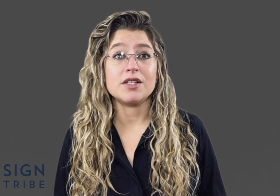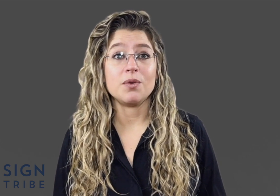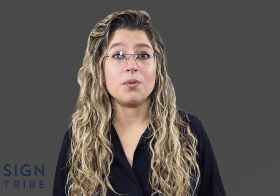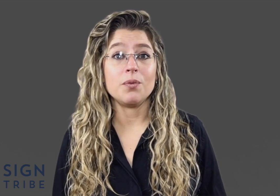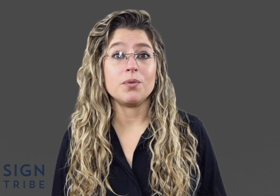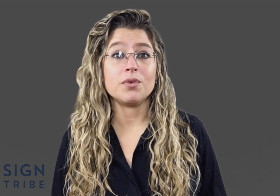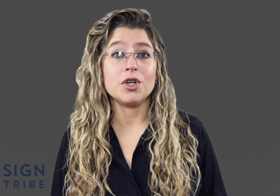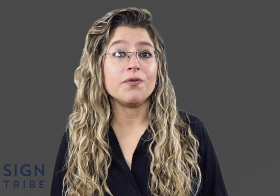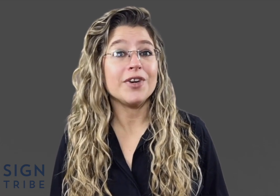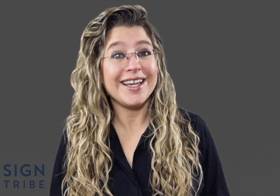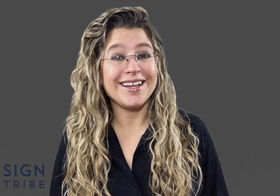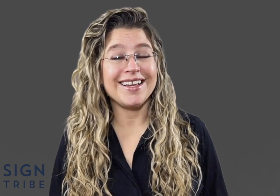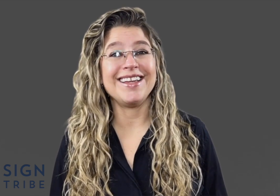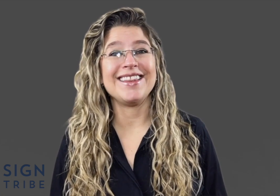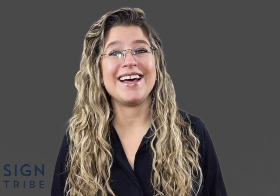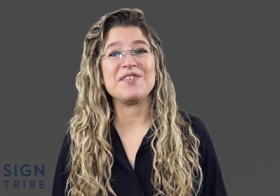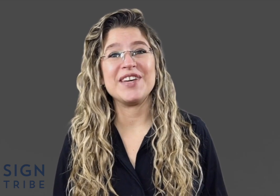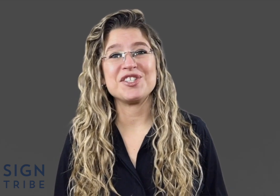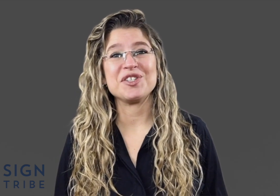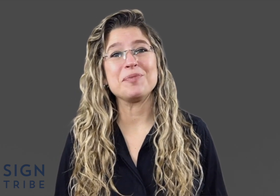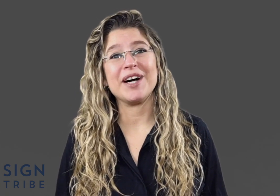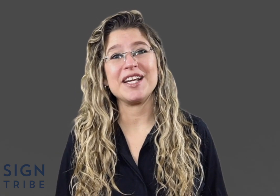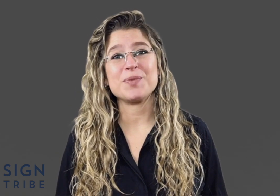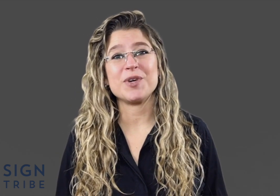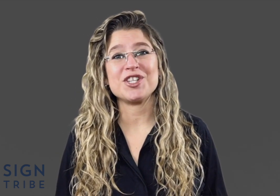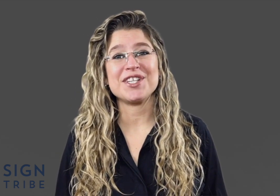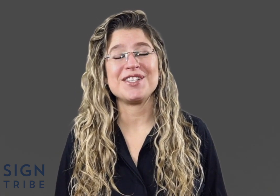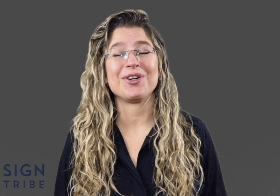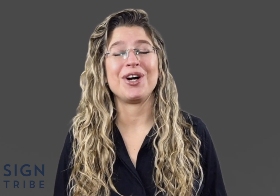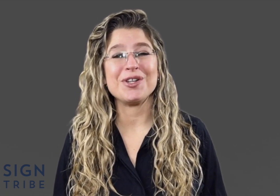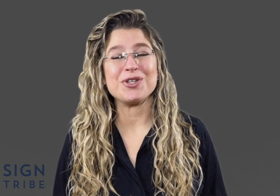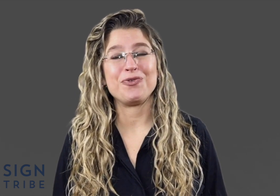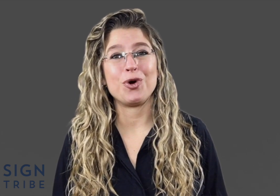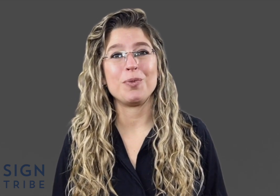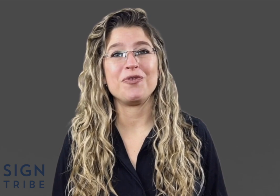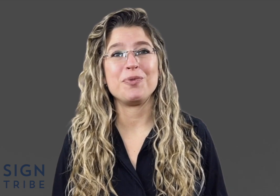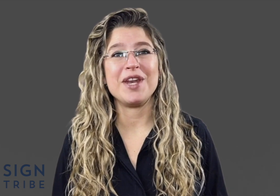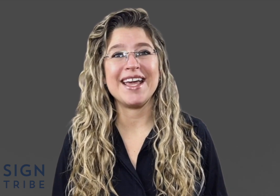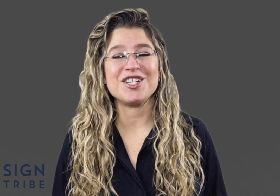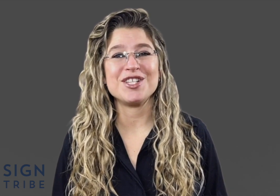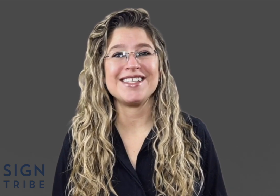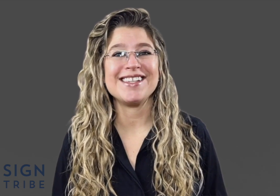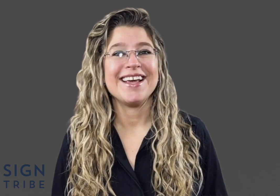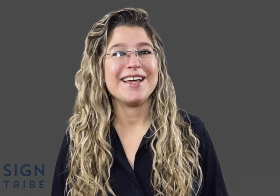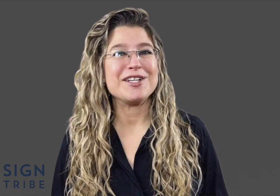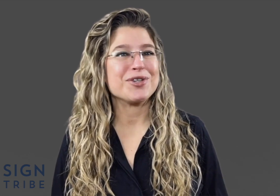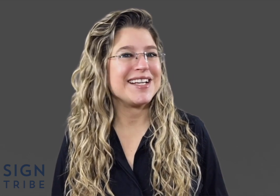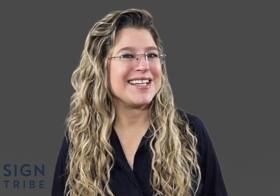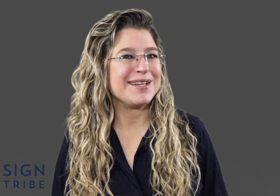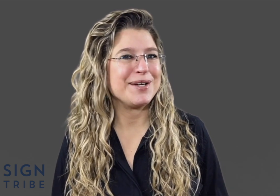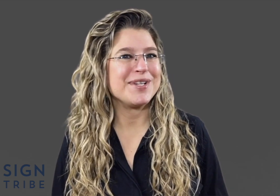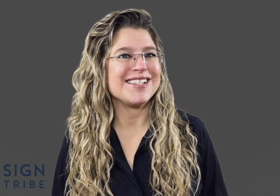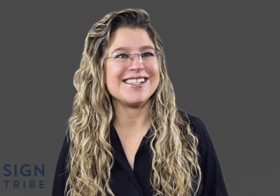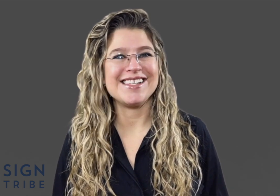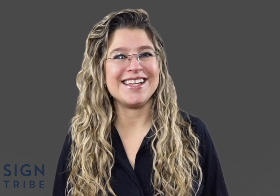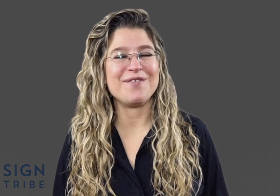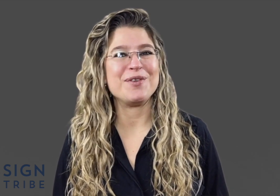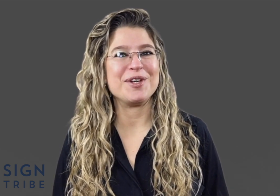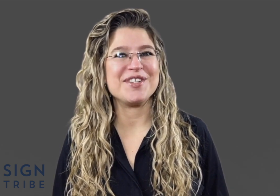So don't forget that facial and body expressions are also a form of communications, and try to take notice and see if you notice